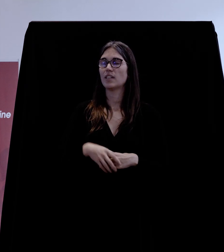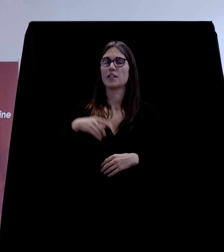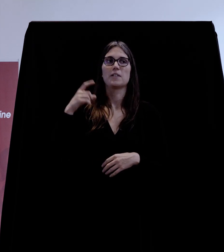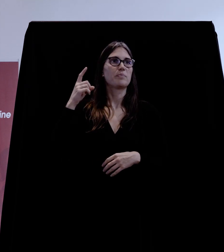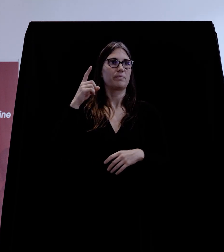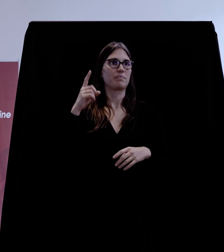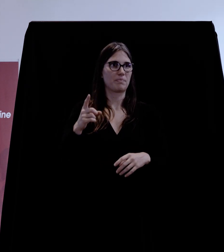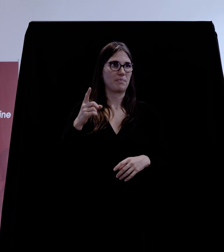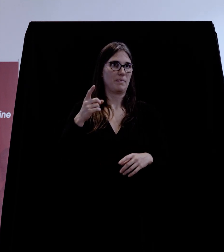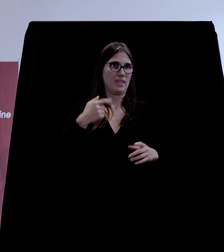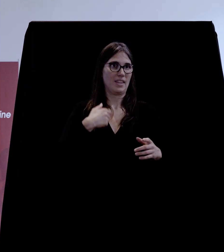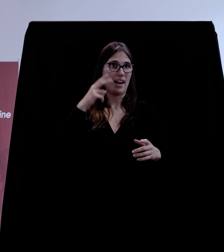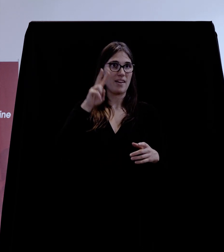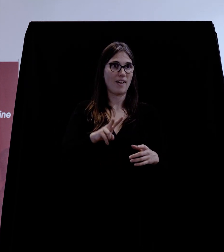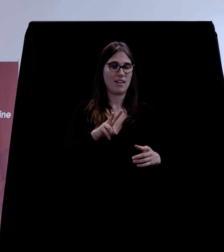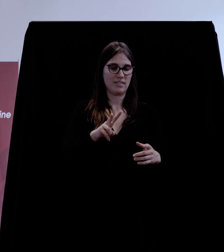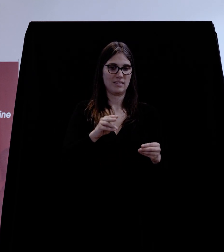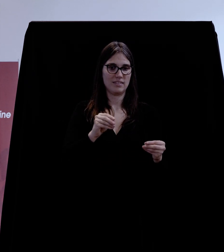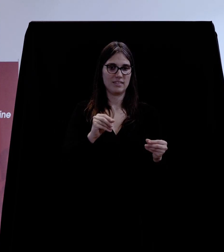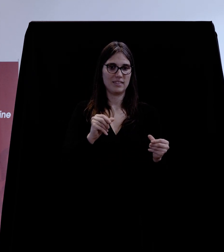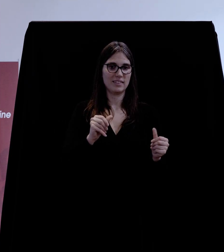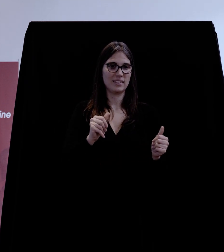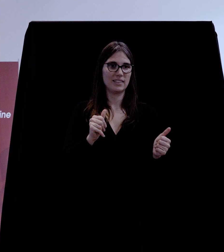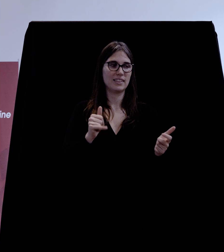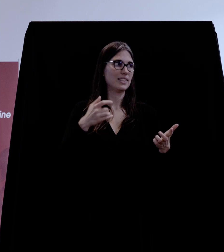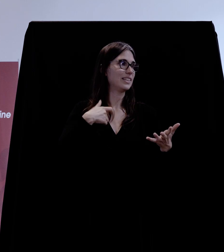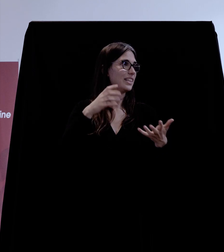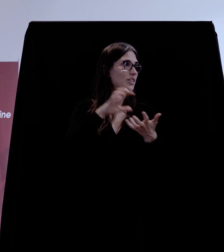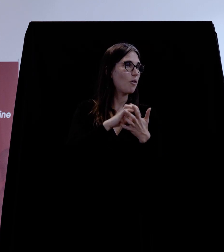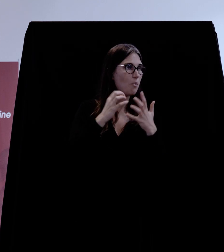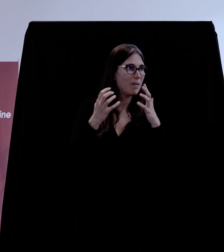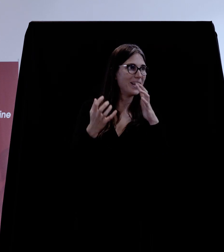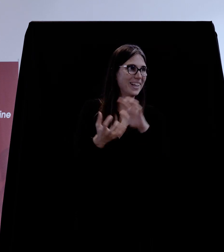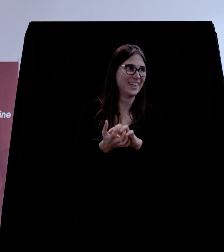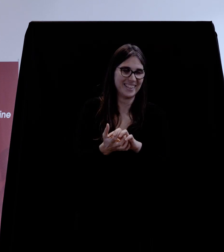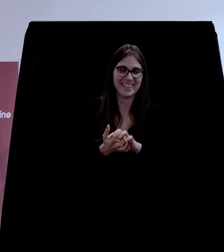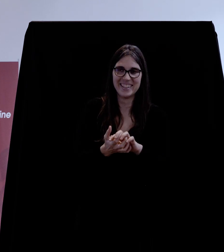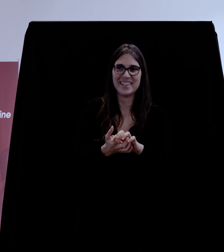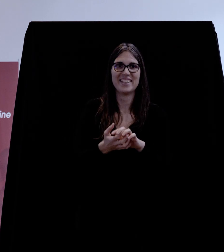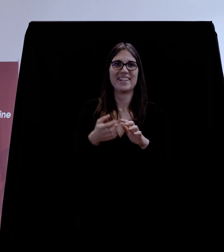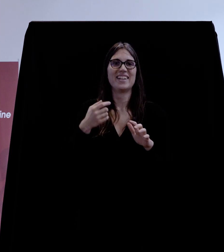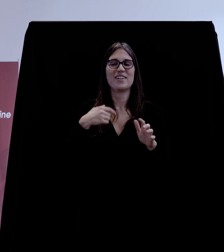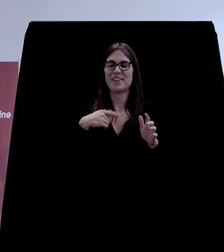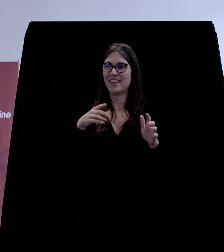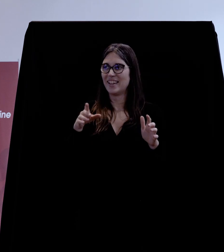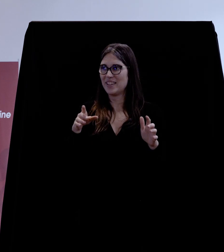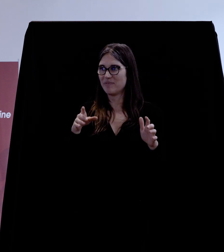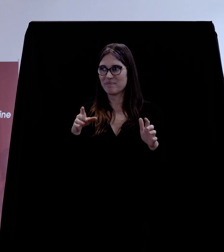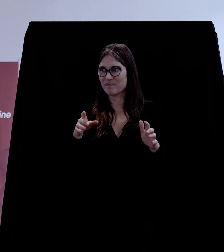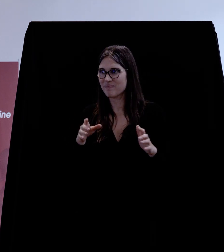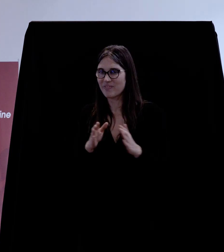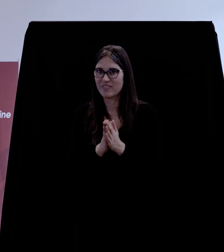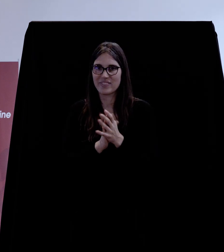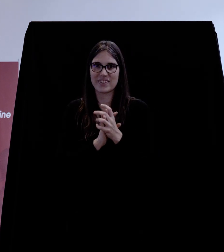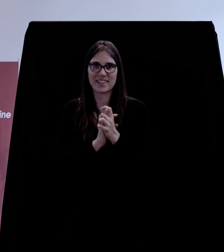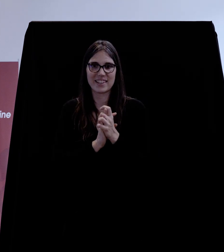difficult and challenging when it just isn't. It's just they don't have the social skills yet, but they want to. They want to get